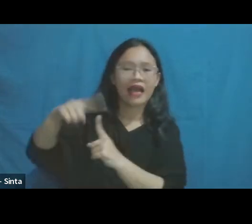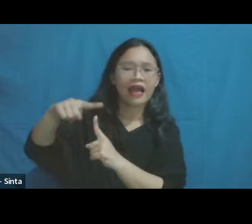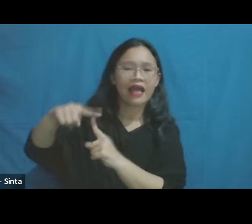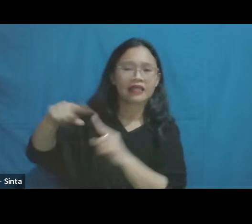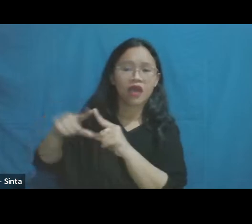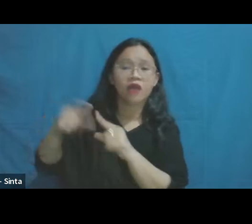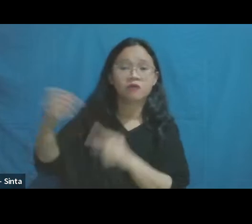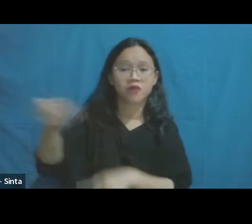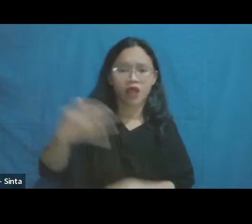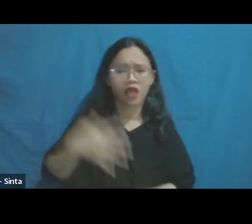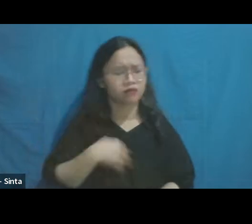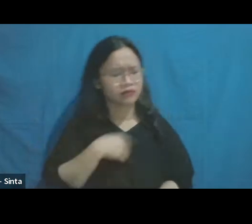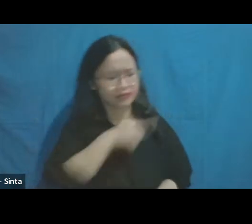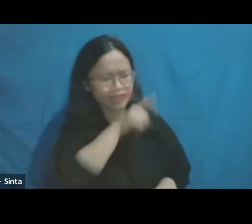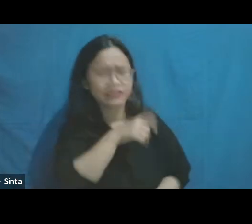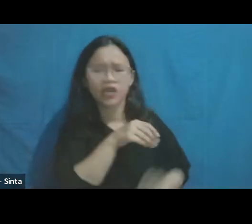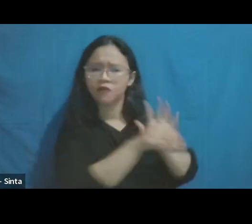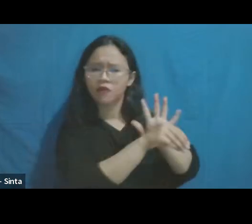I think,